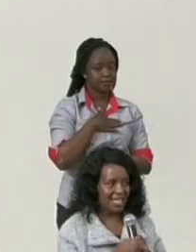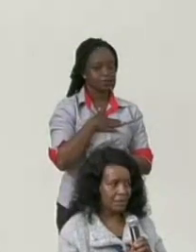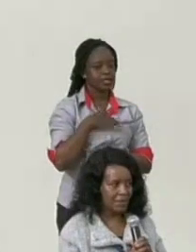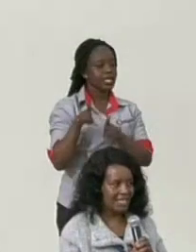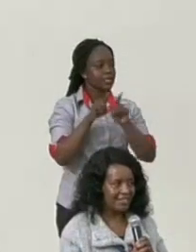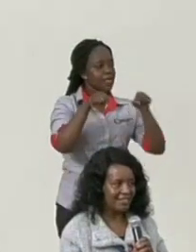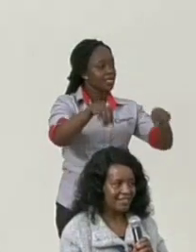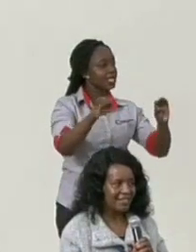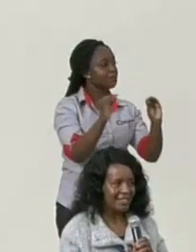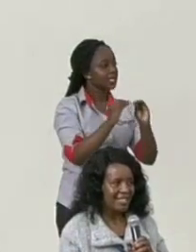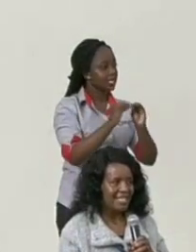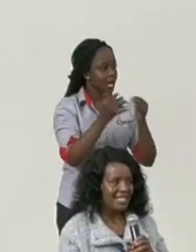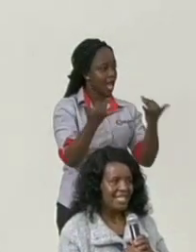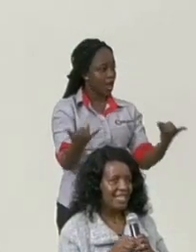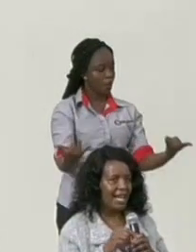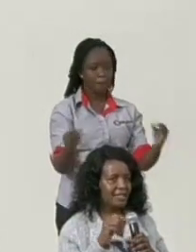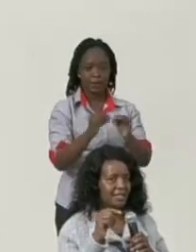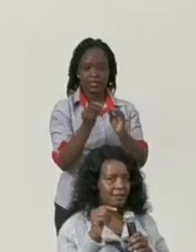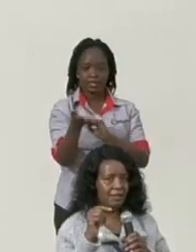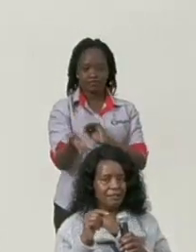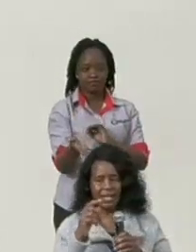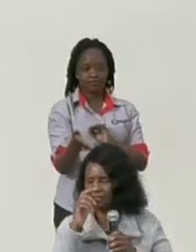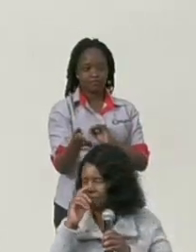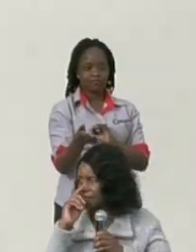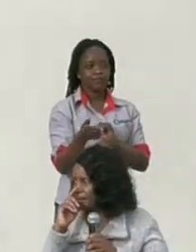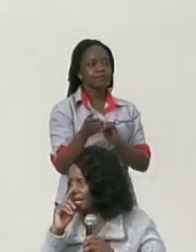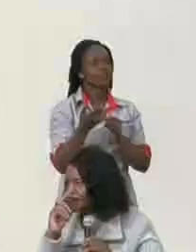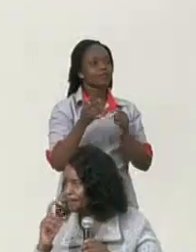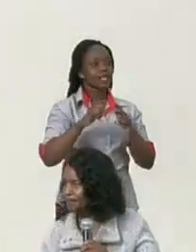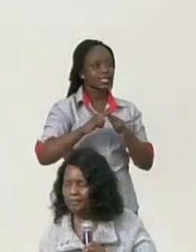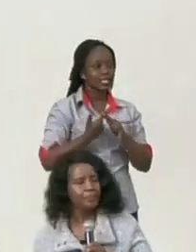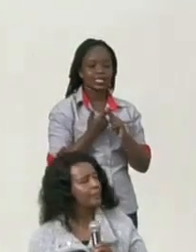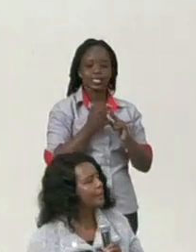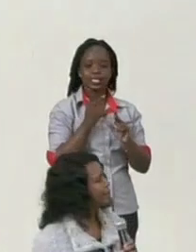even in this meeting, that with effect from,